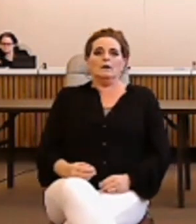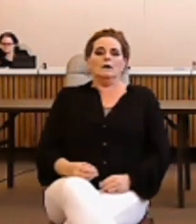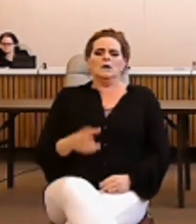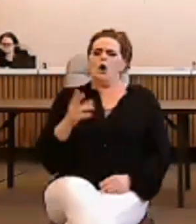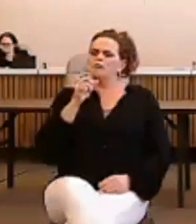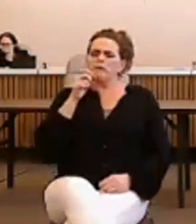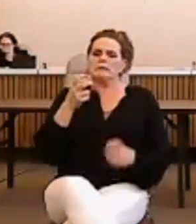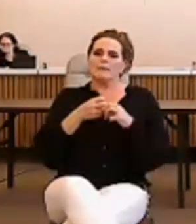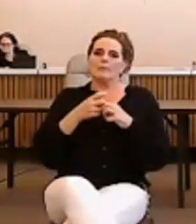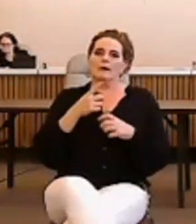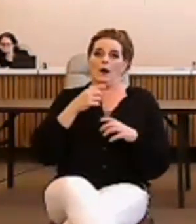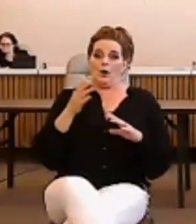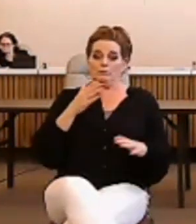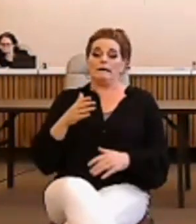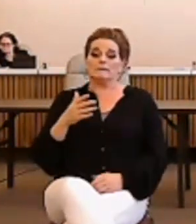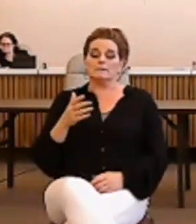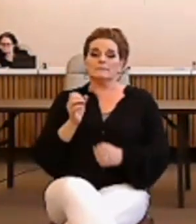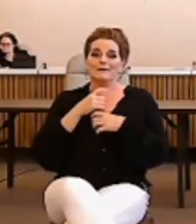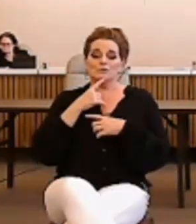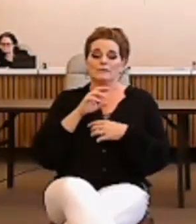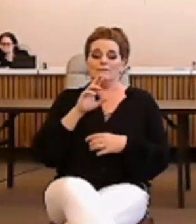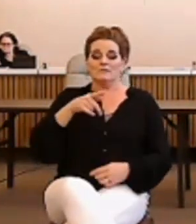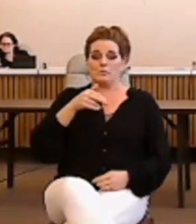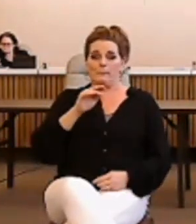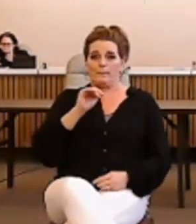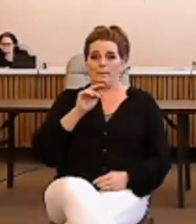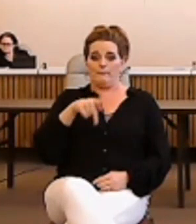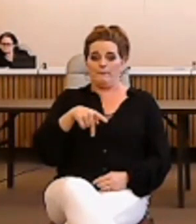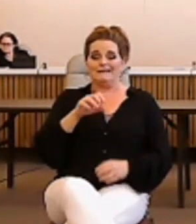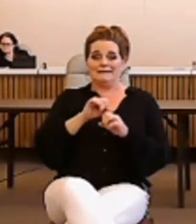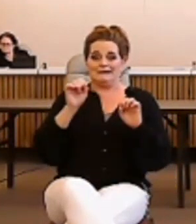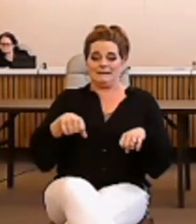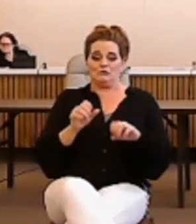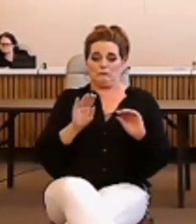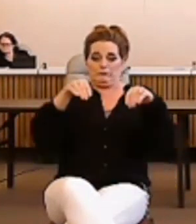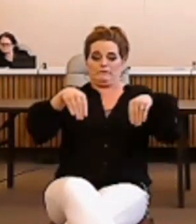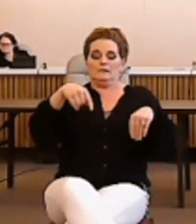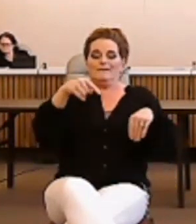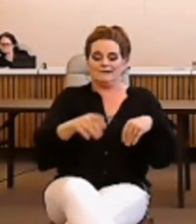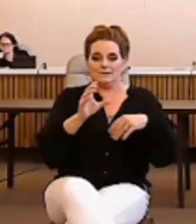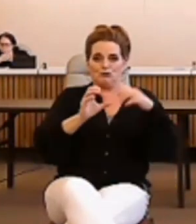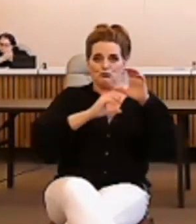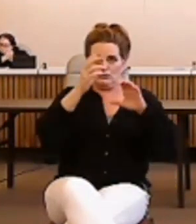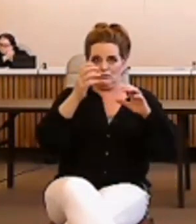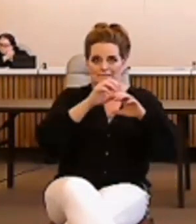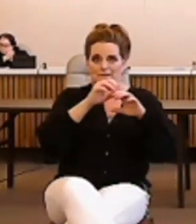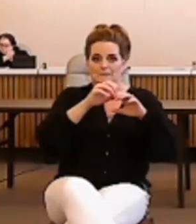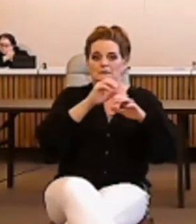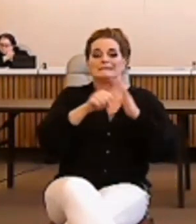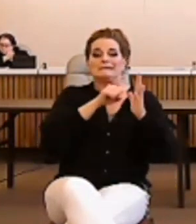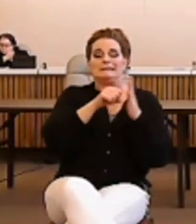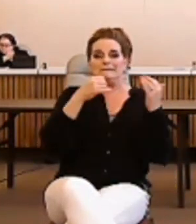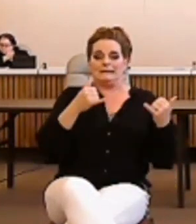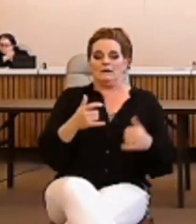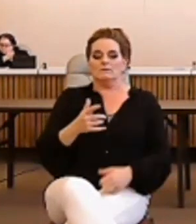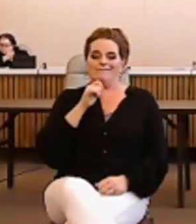no issue. Our plan is actually to get this pump station done this construction season. So do that now. Yeah. And then not be